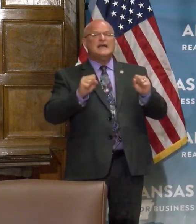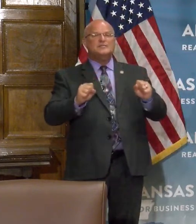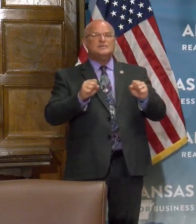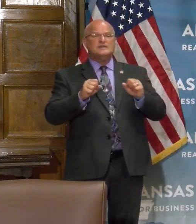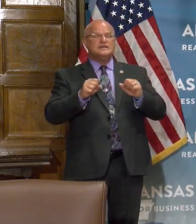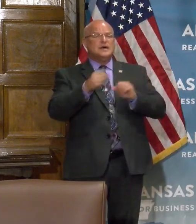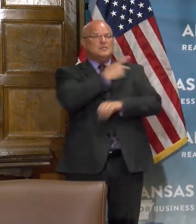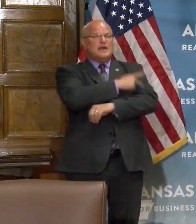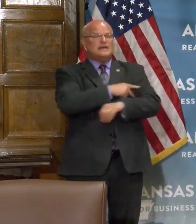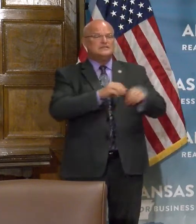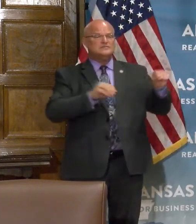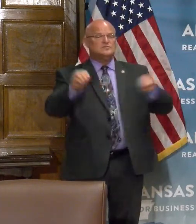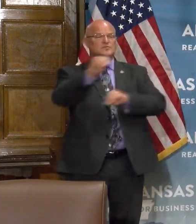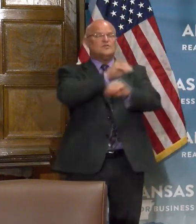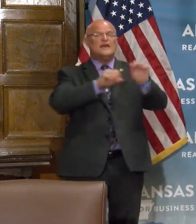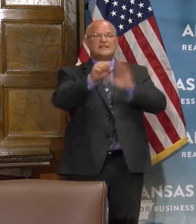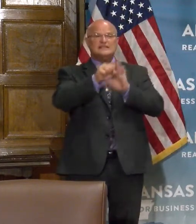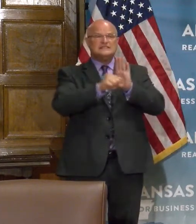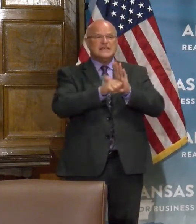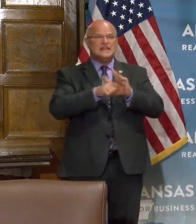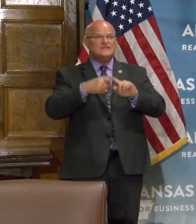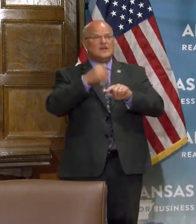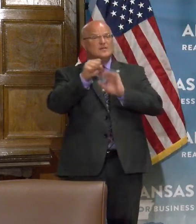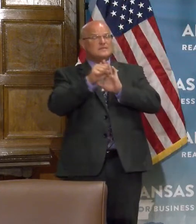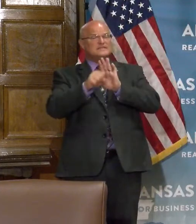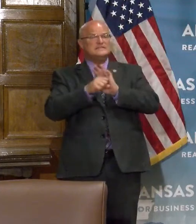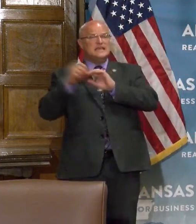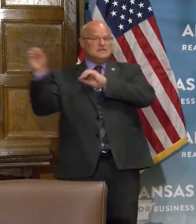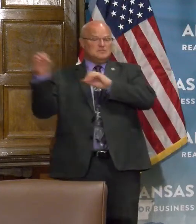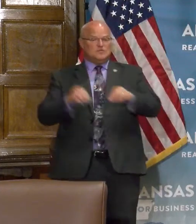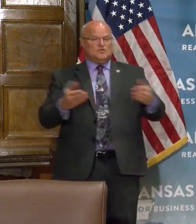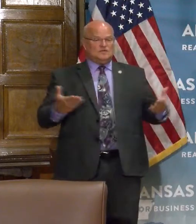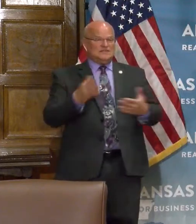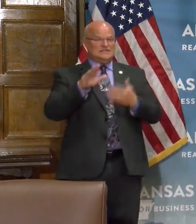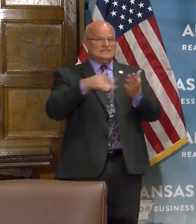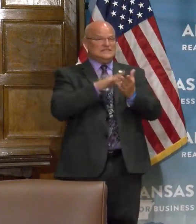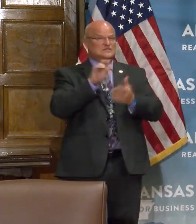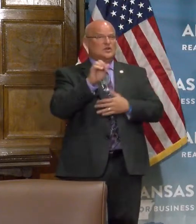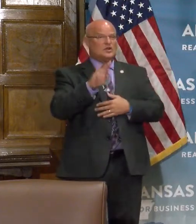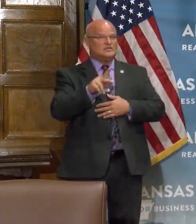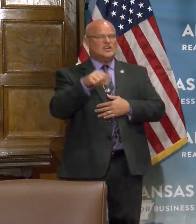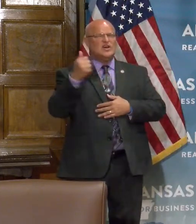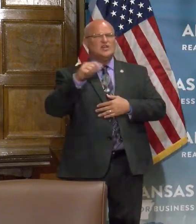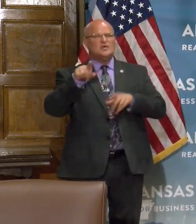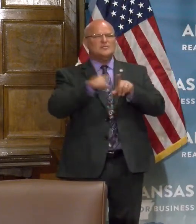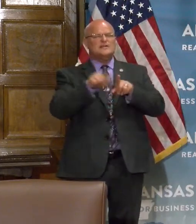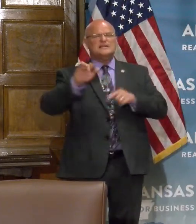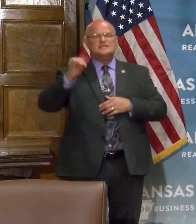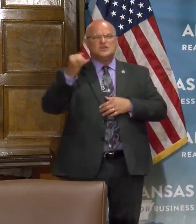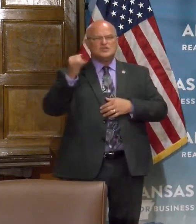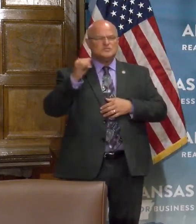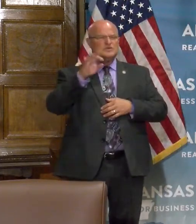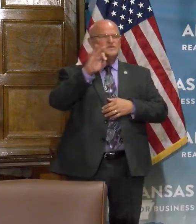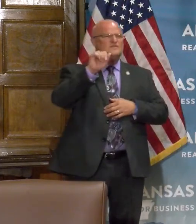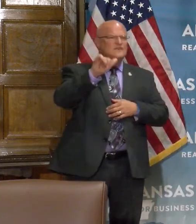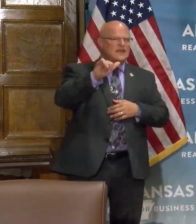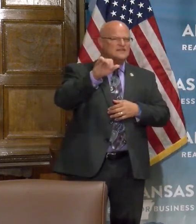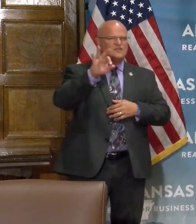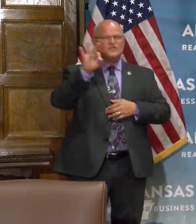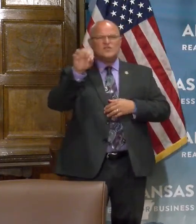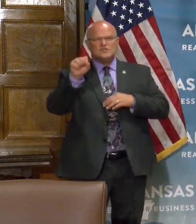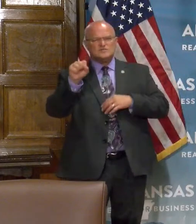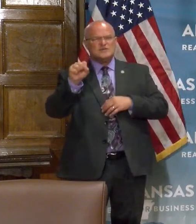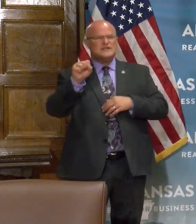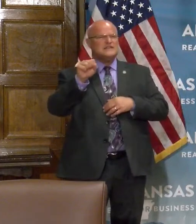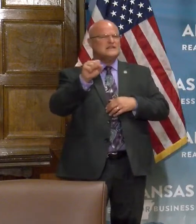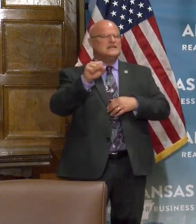state. We receive a lot of patients from around the state here in Central Arkansas and in other areas like Jonesboro and Fayetteville and Fort Smith and Texarkana.